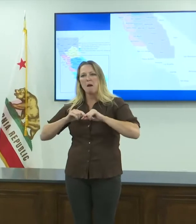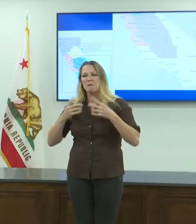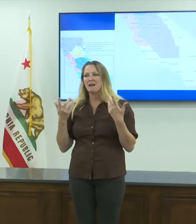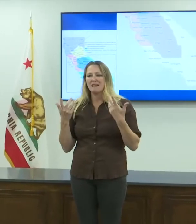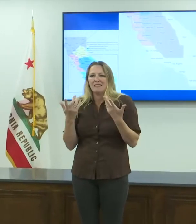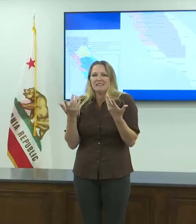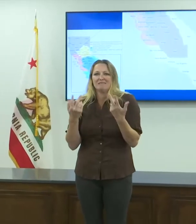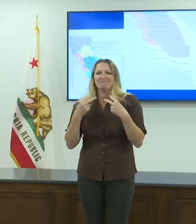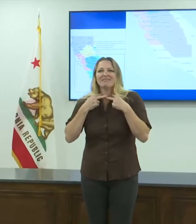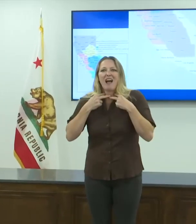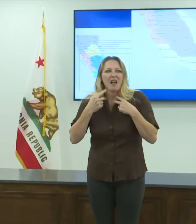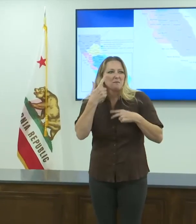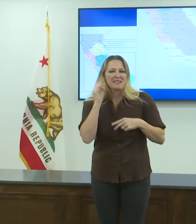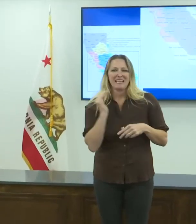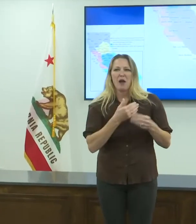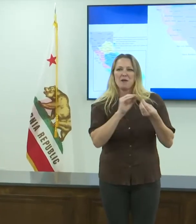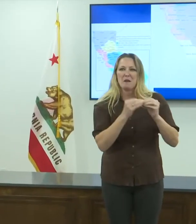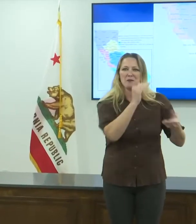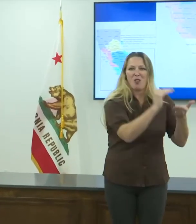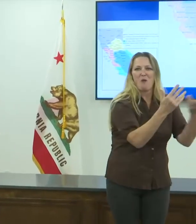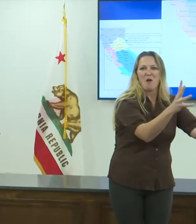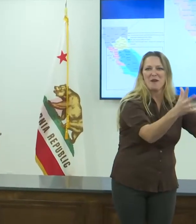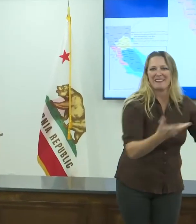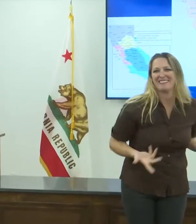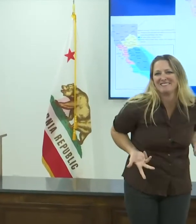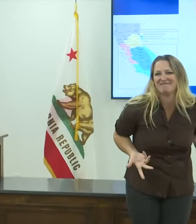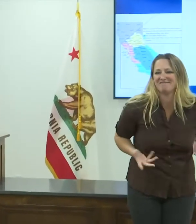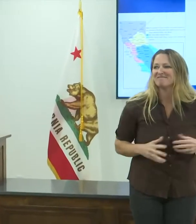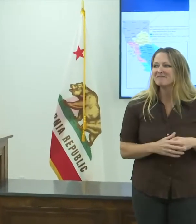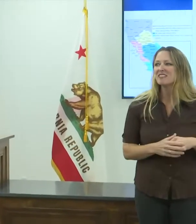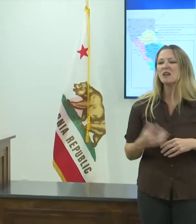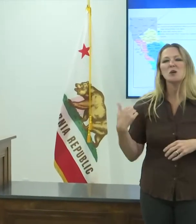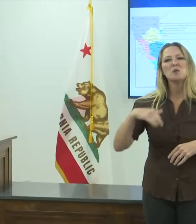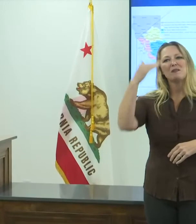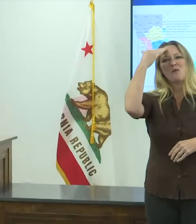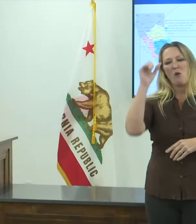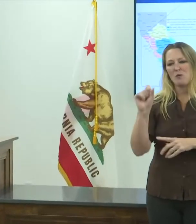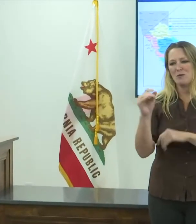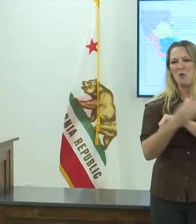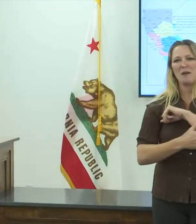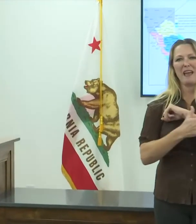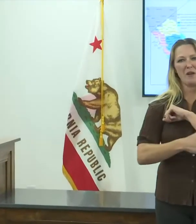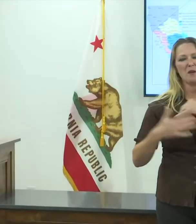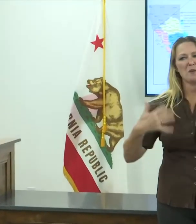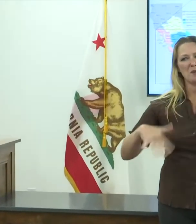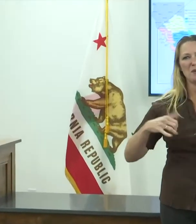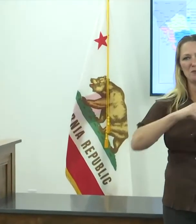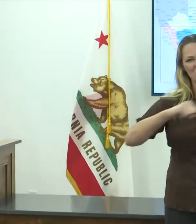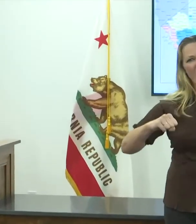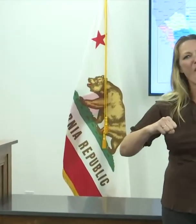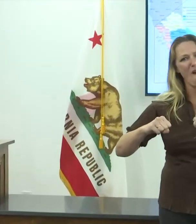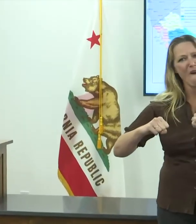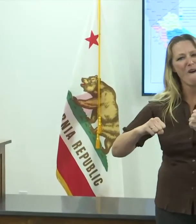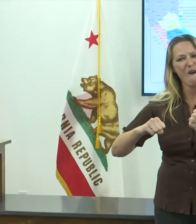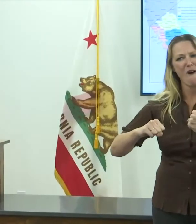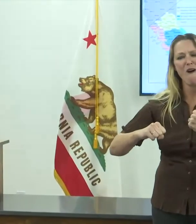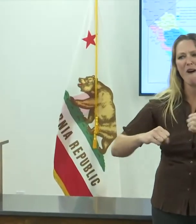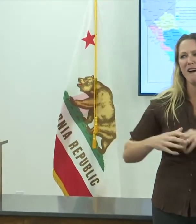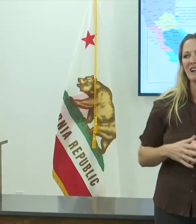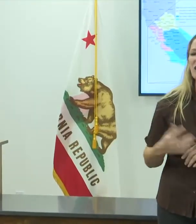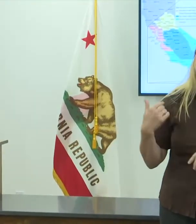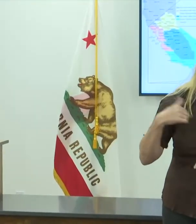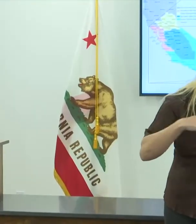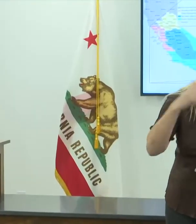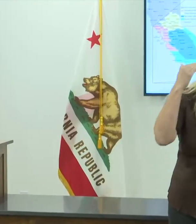We know that our community remains resilient, and we very much know that there has been suffering and there